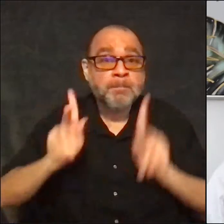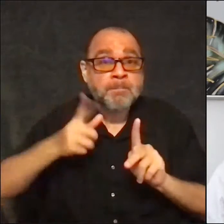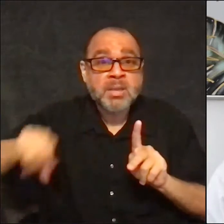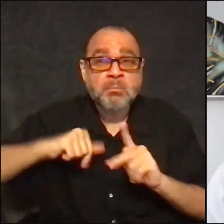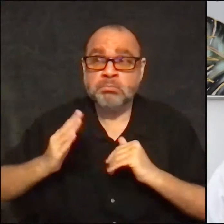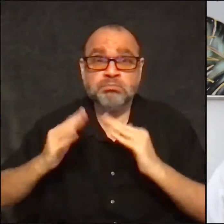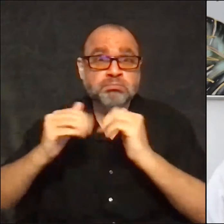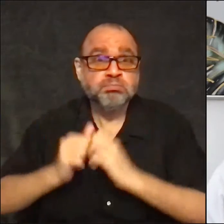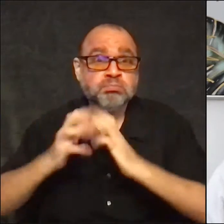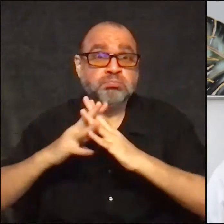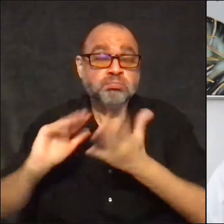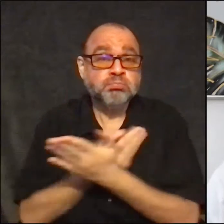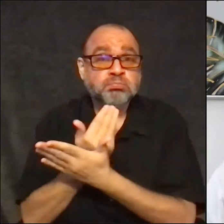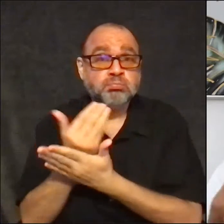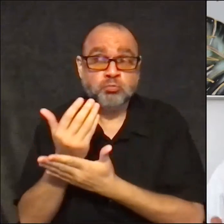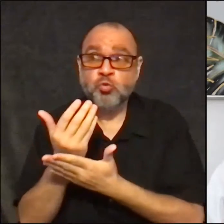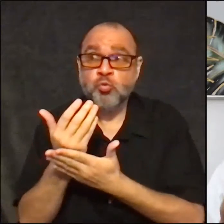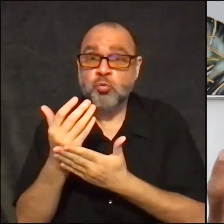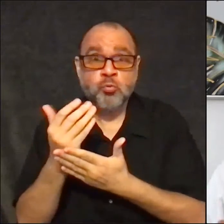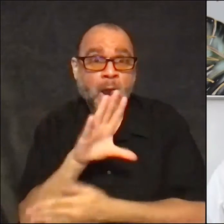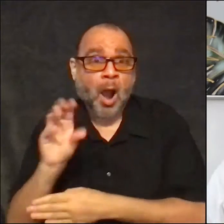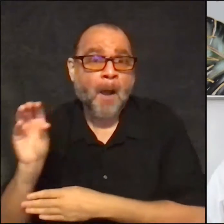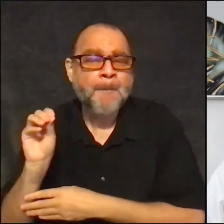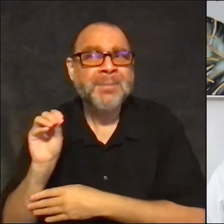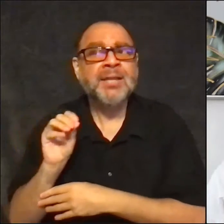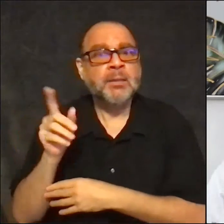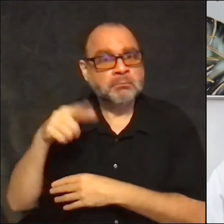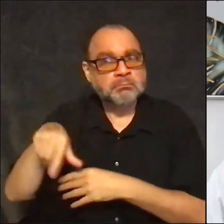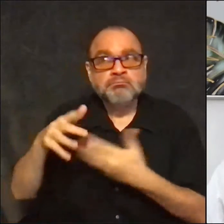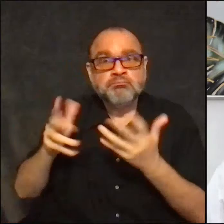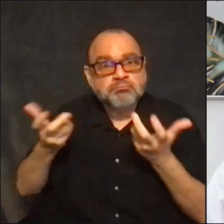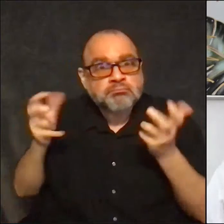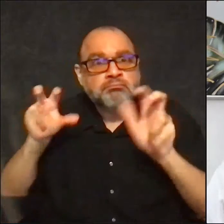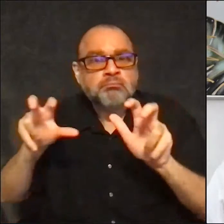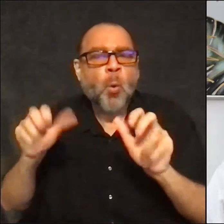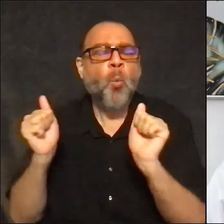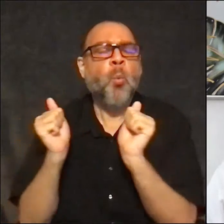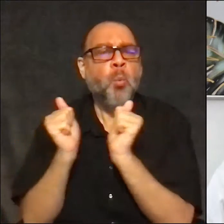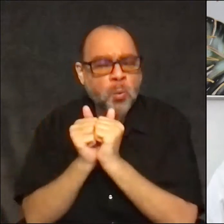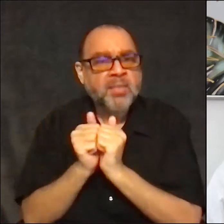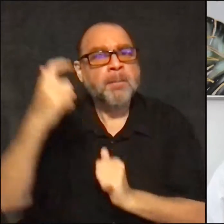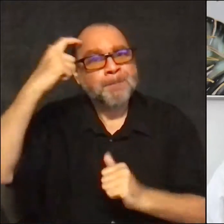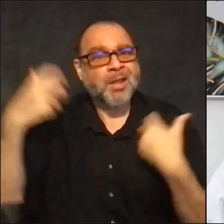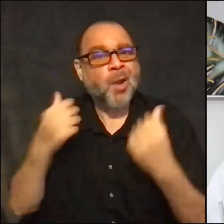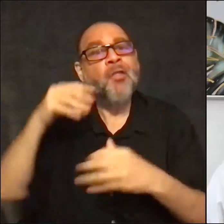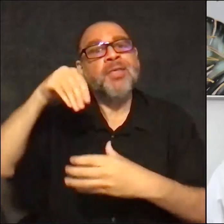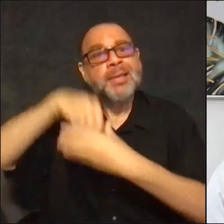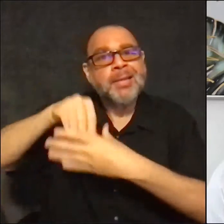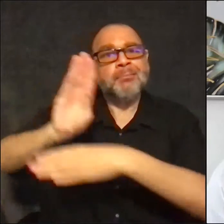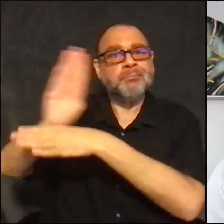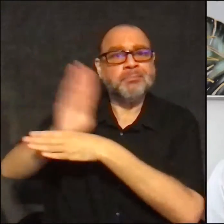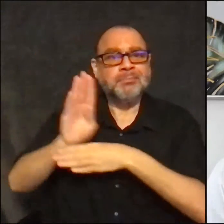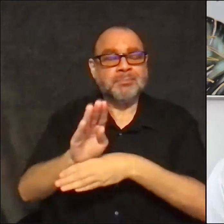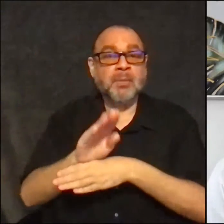and investment in corporate mental health right now. A lot of it has come around through the global pandemic